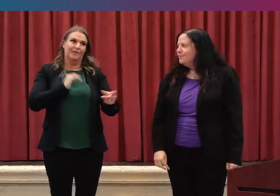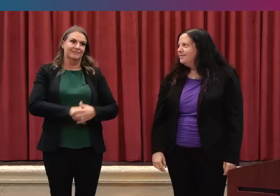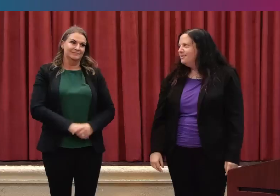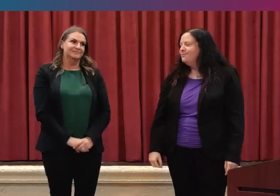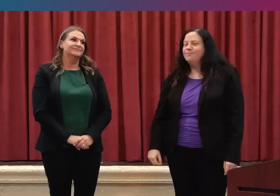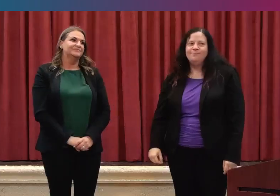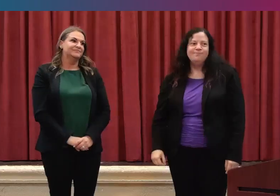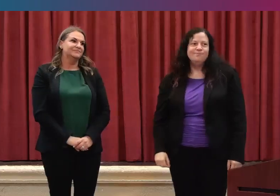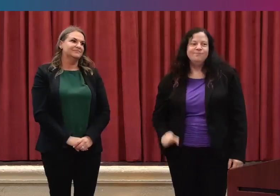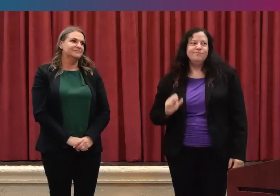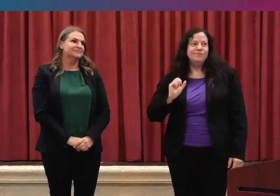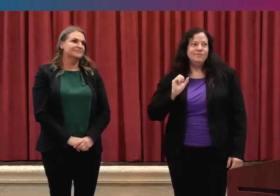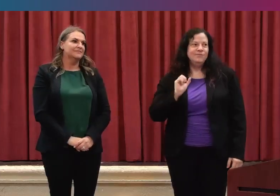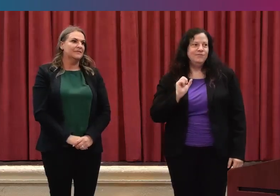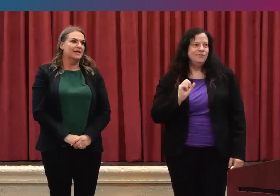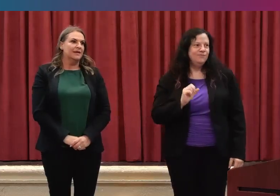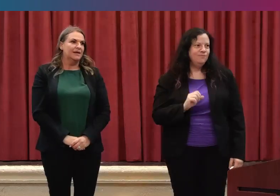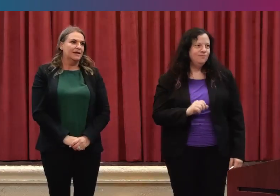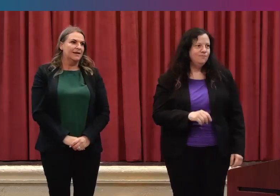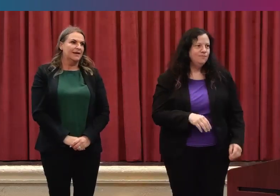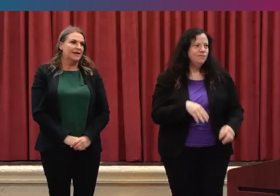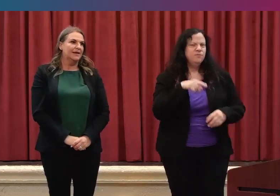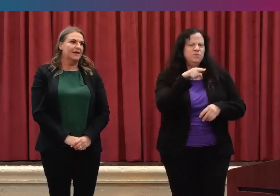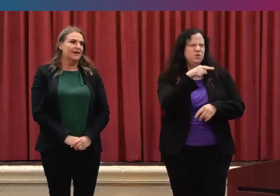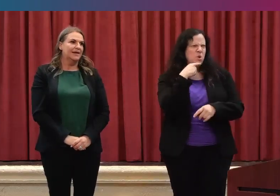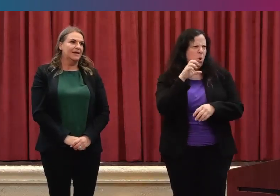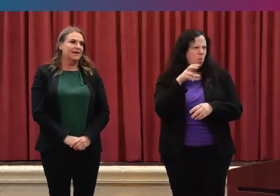And somebody in the audience said that this was her experience before.